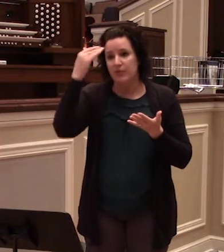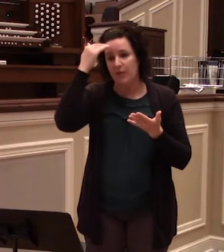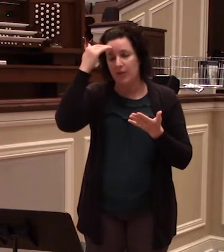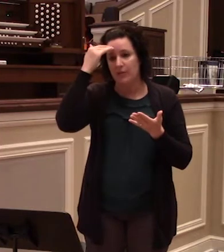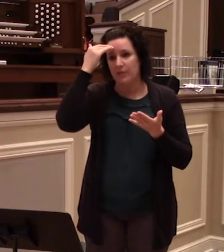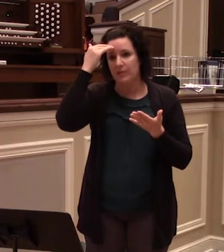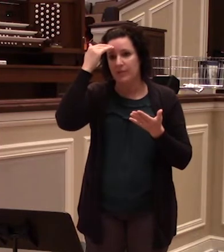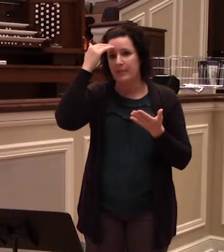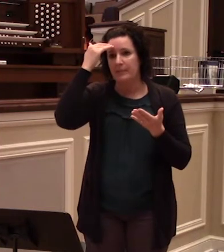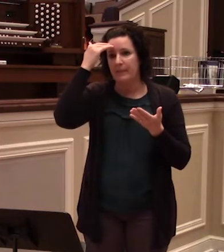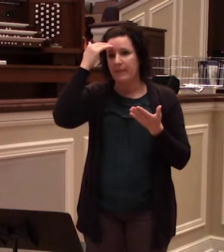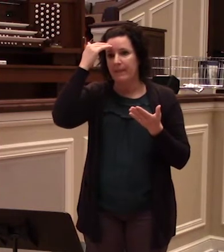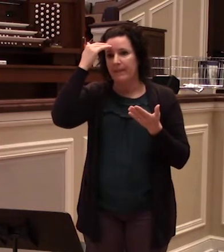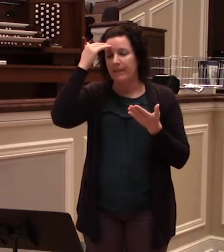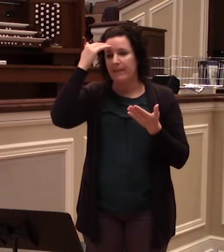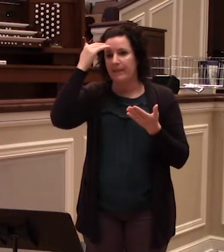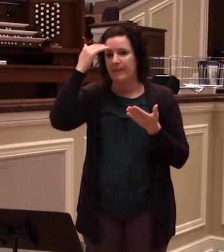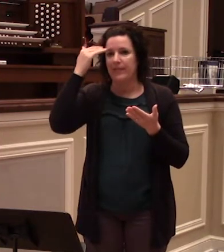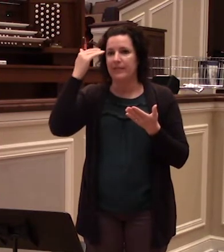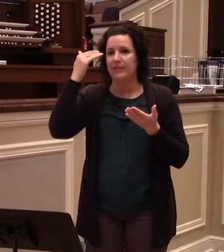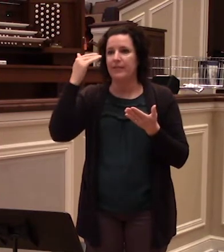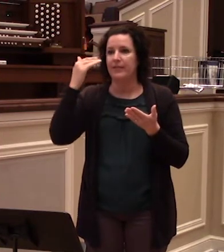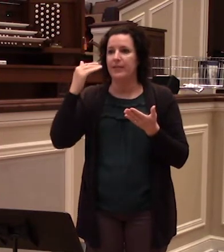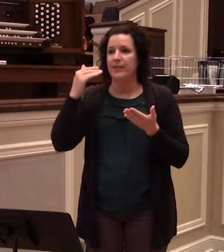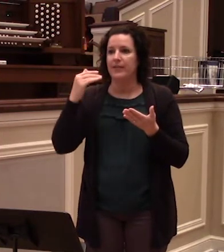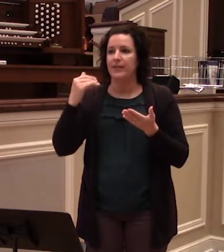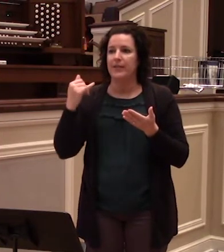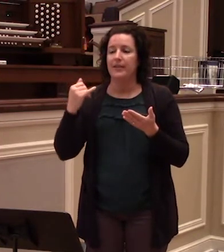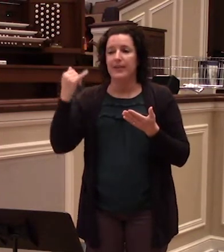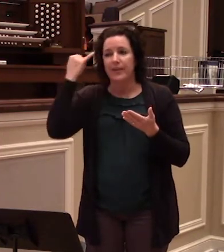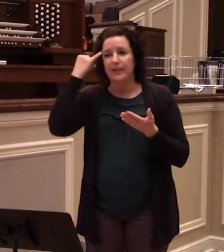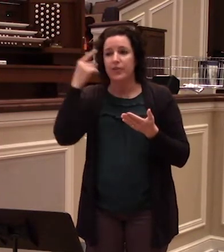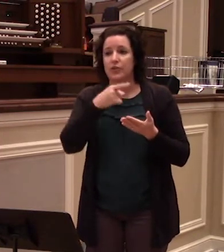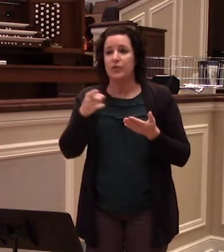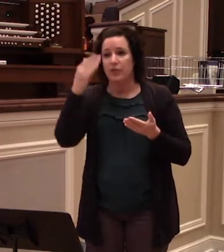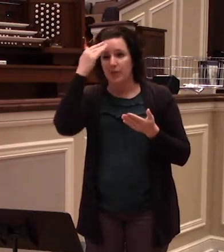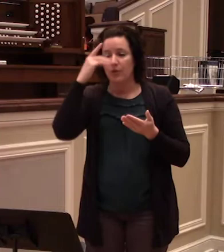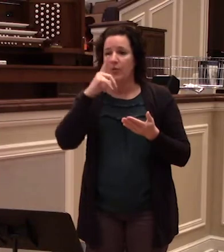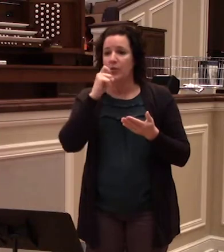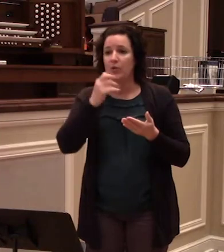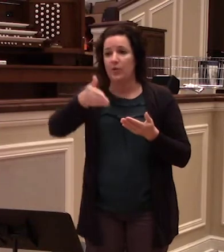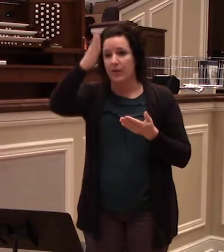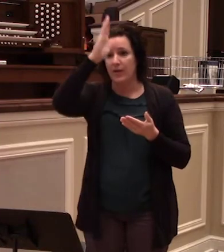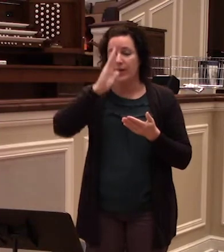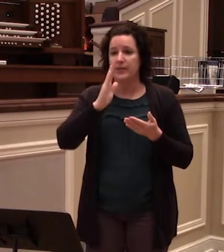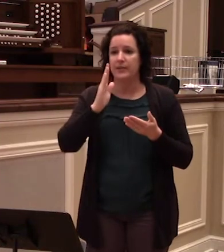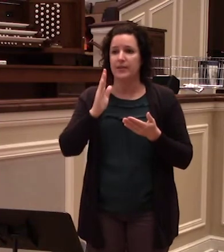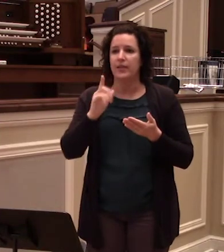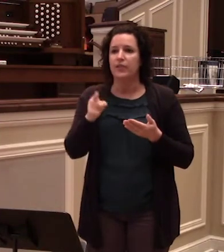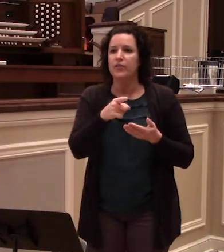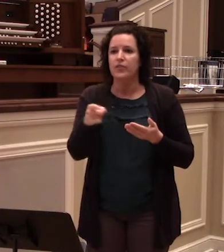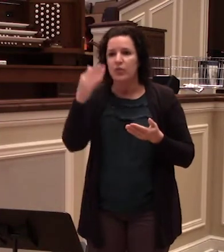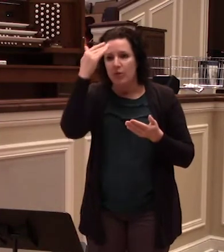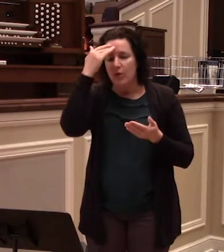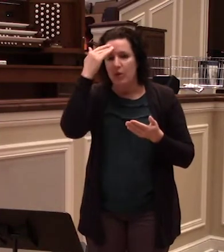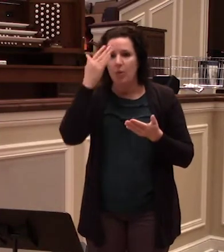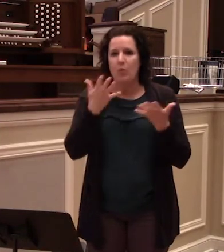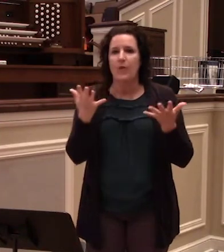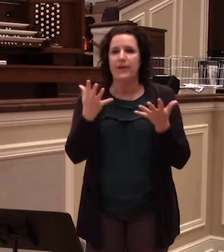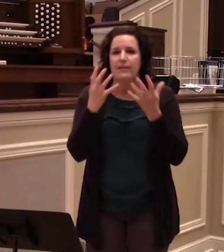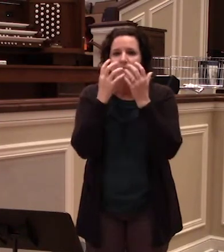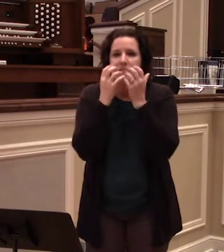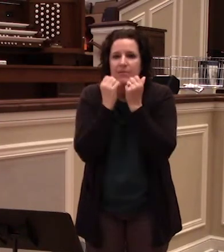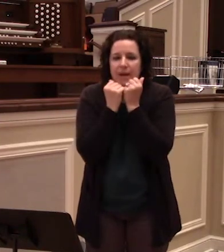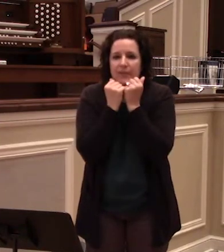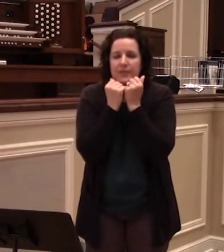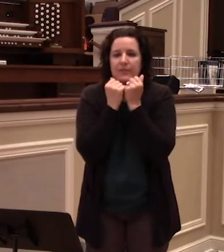this. And then finally, when we know who God is, when we know what he's done for us, when we know what love is, then we come to